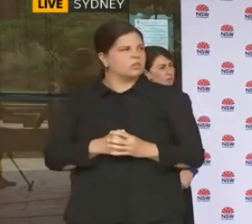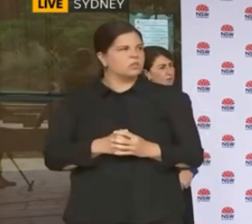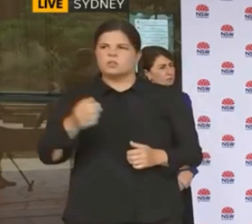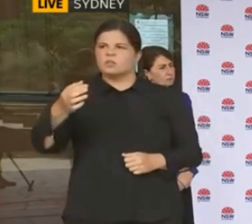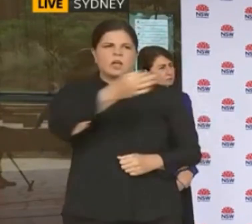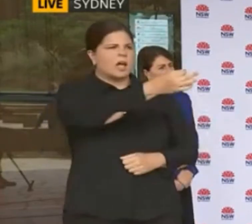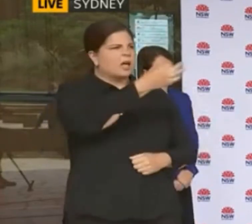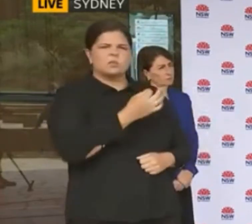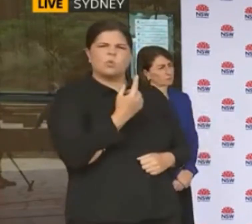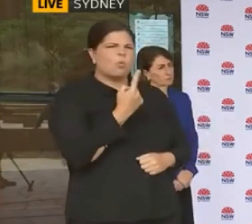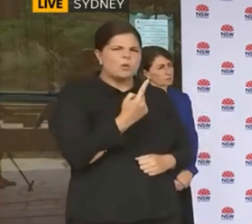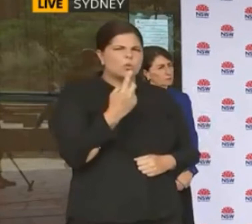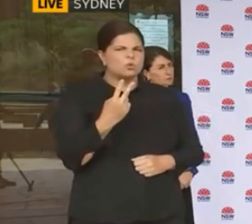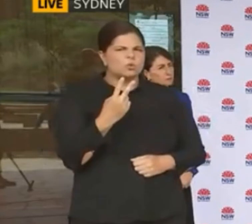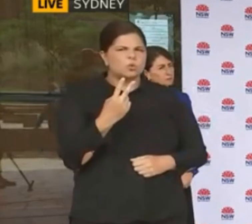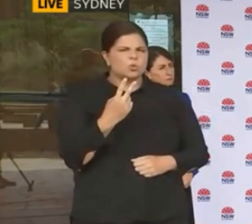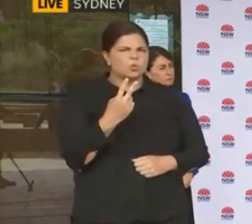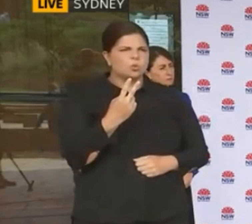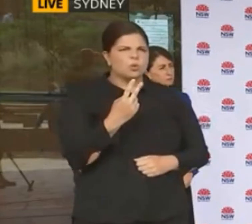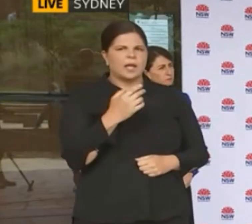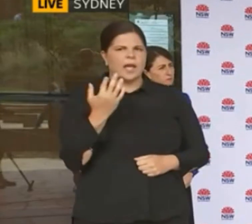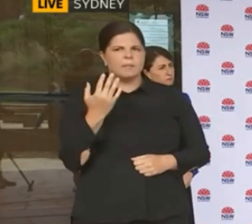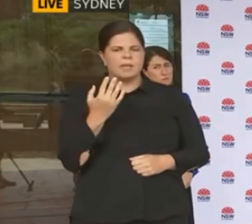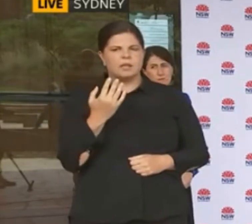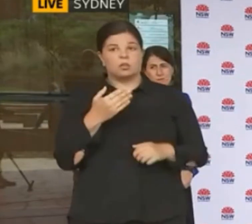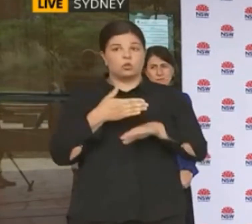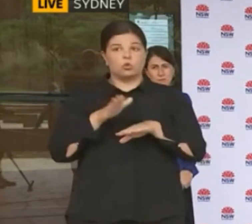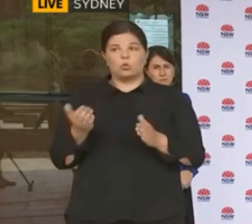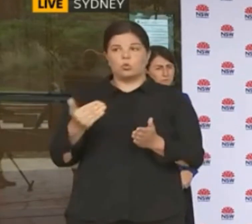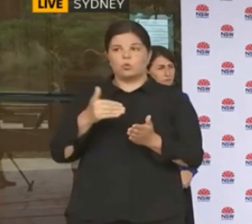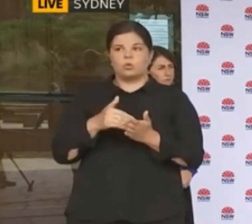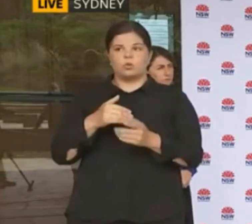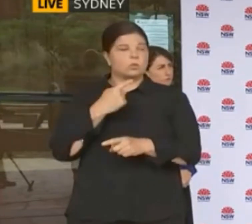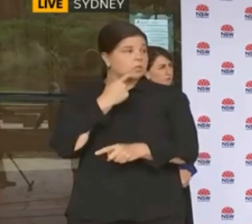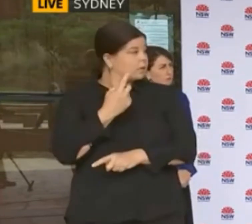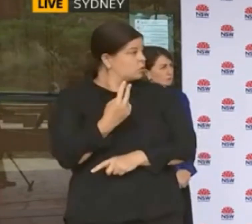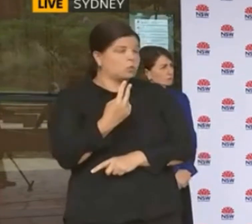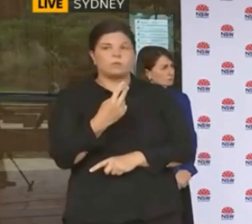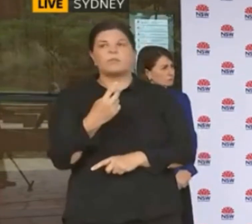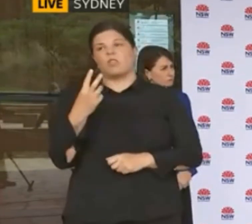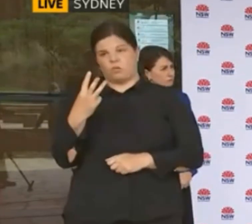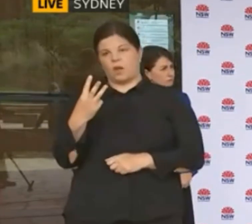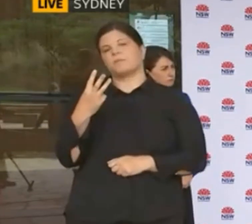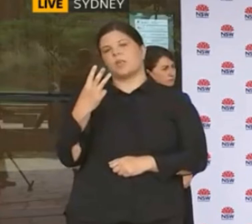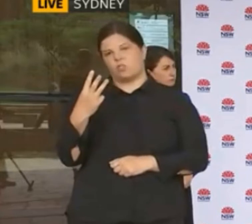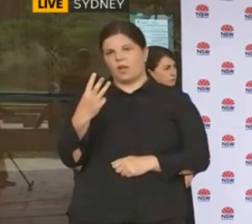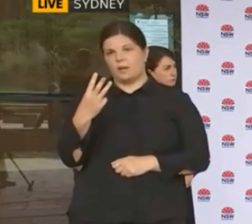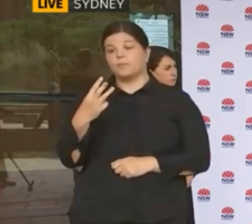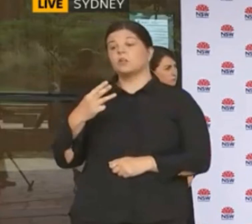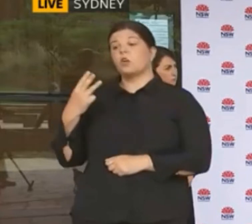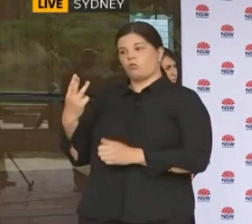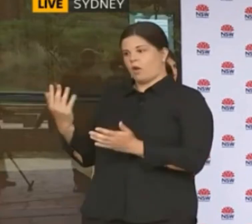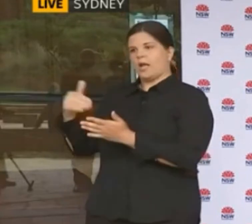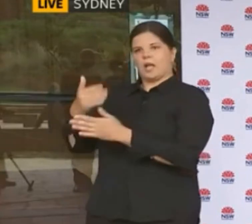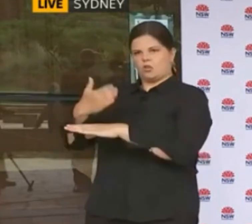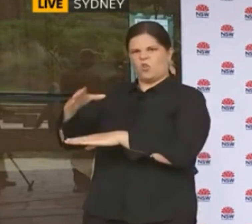from? So there are a couple of cases that have come overnight. So there is 3 cases that we're currently